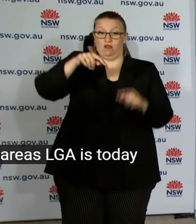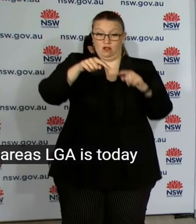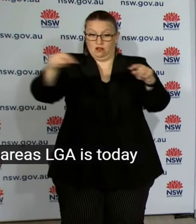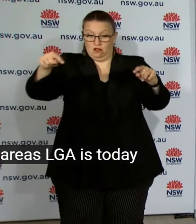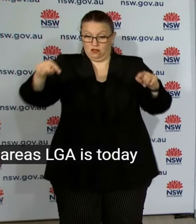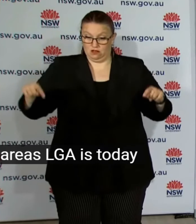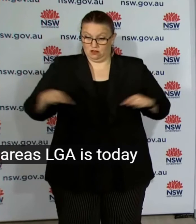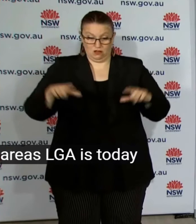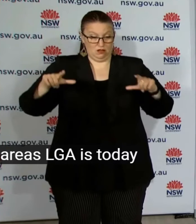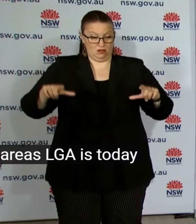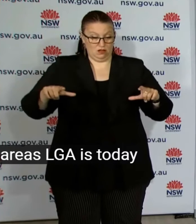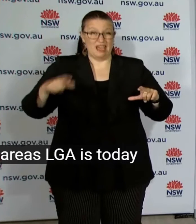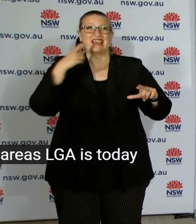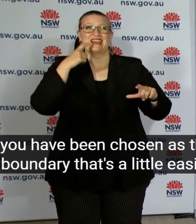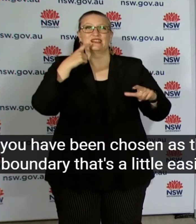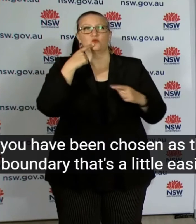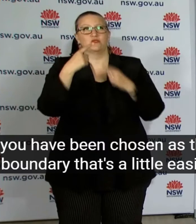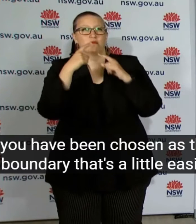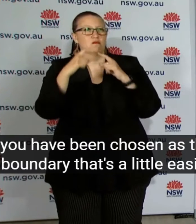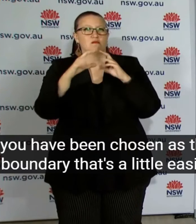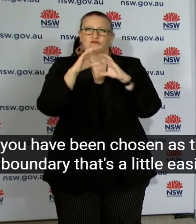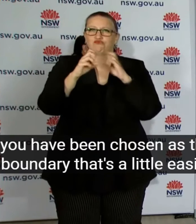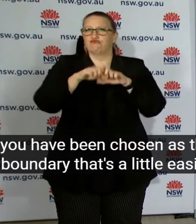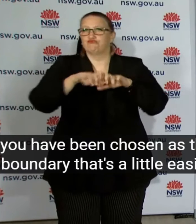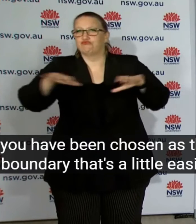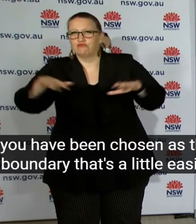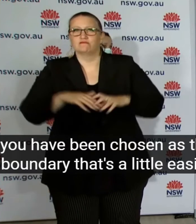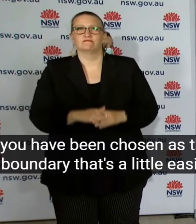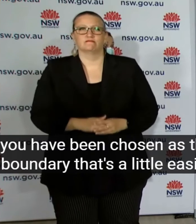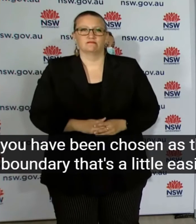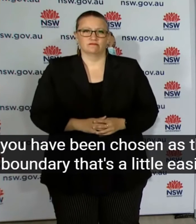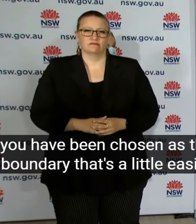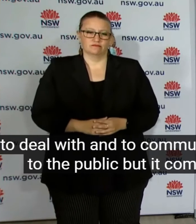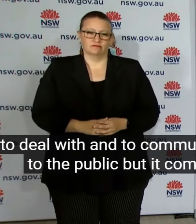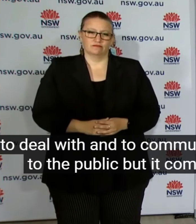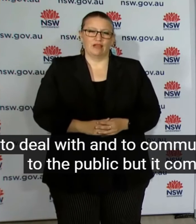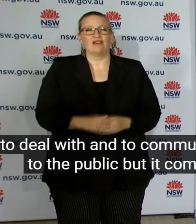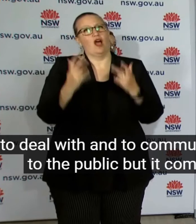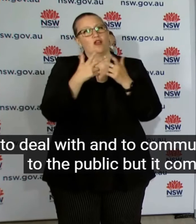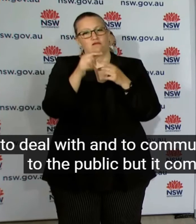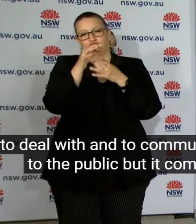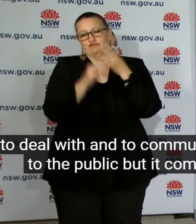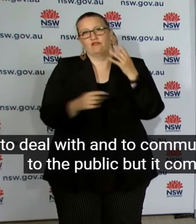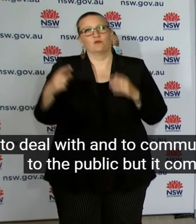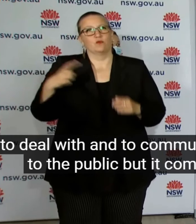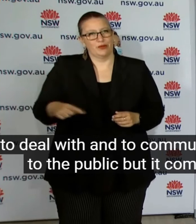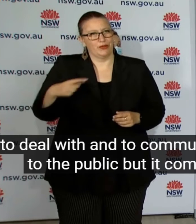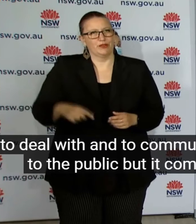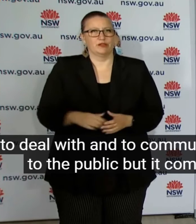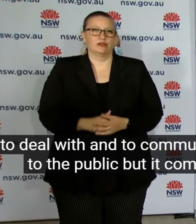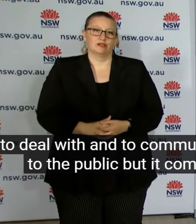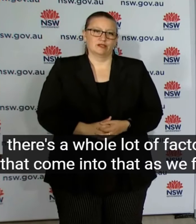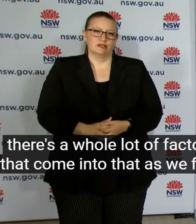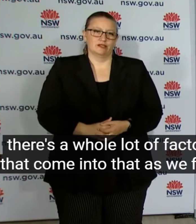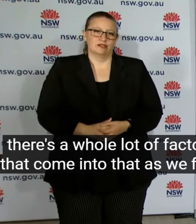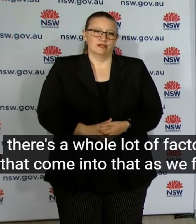public. But there's a whole lot of factors that come into that, as we've, I think, said many times in these press conferences. It's not just the absolute numbers, it's